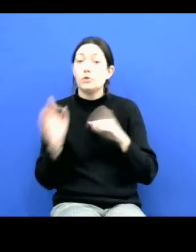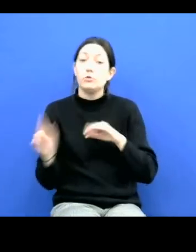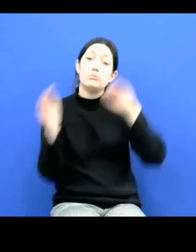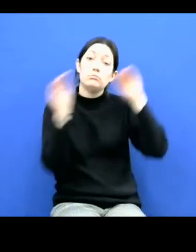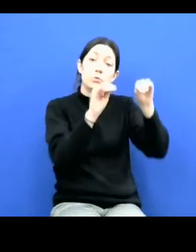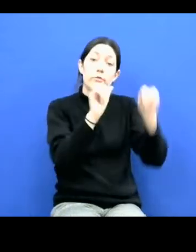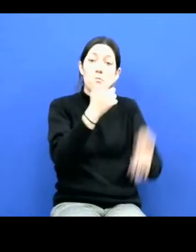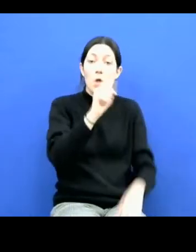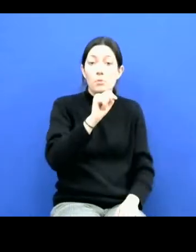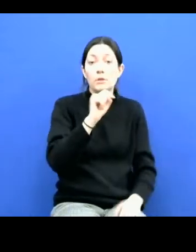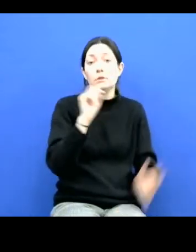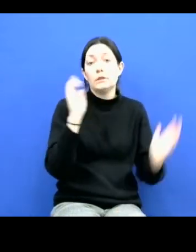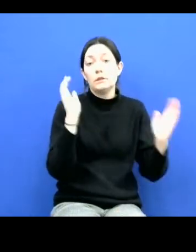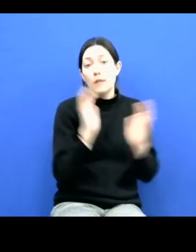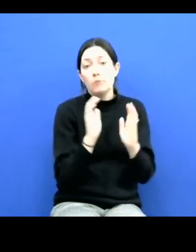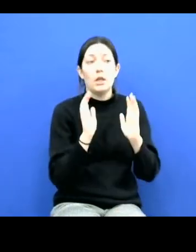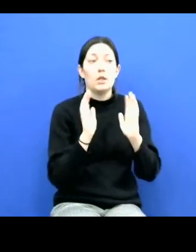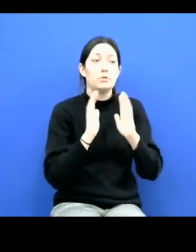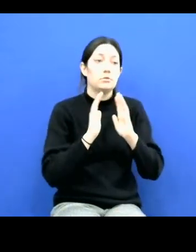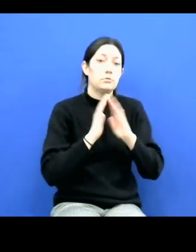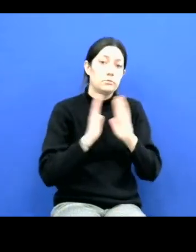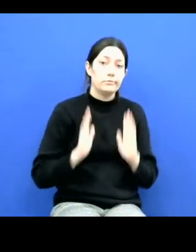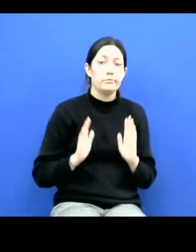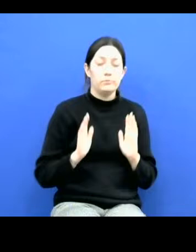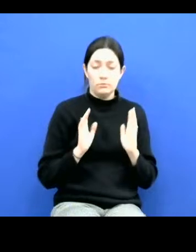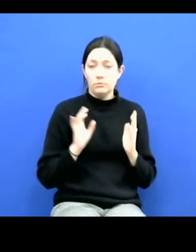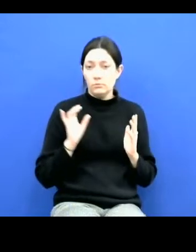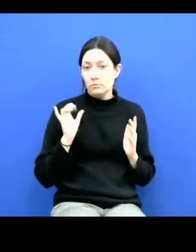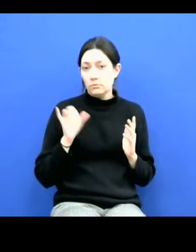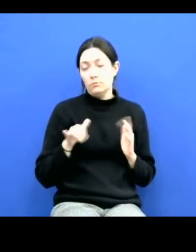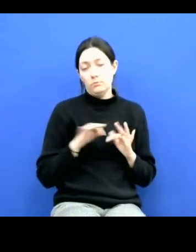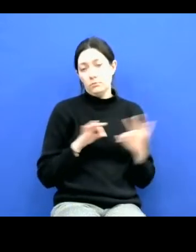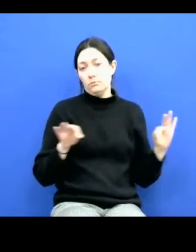apartments, that is an important,